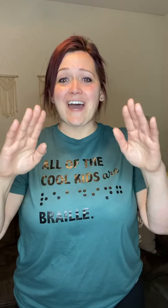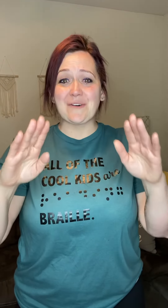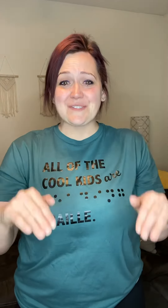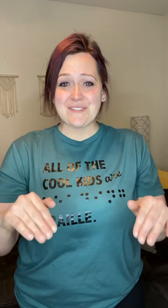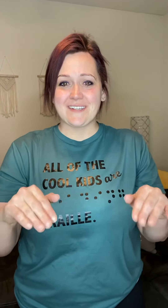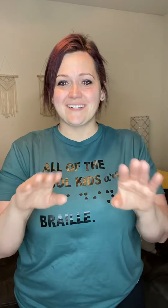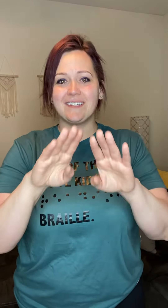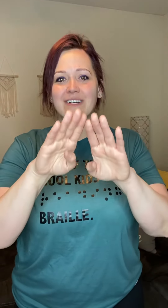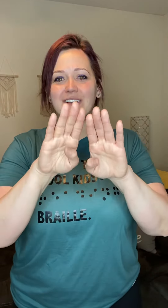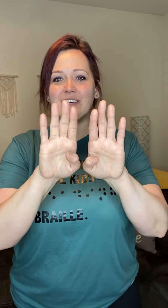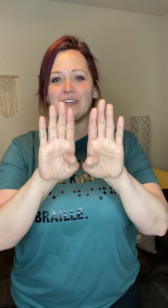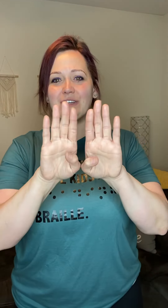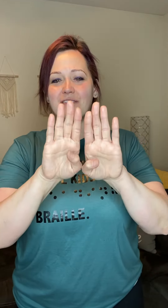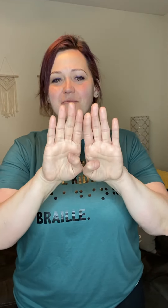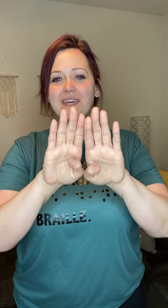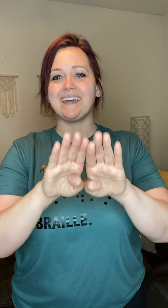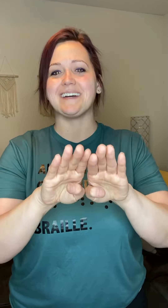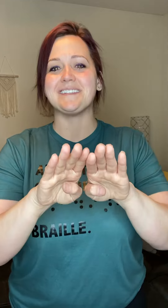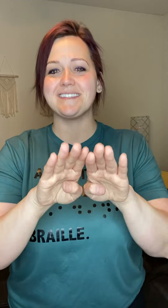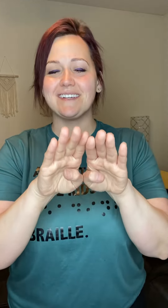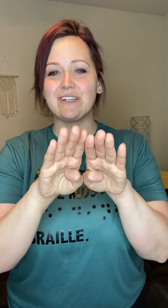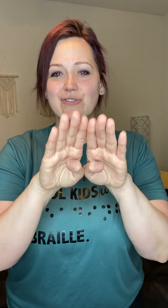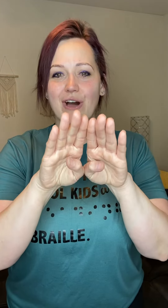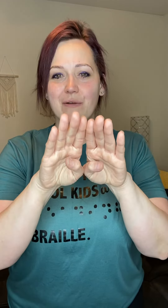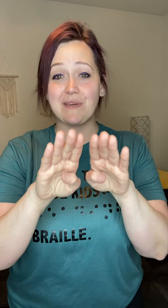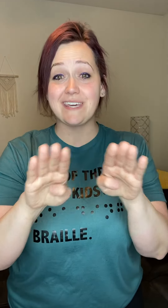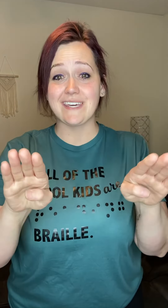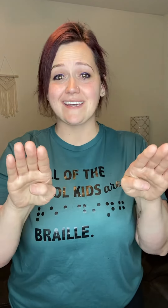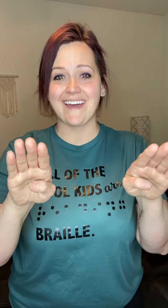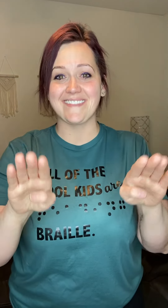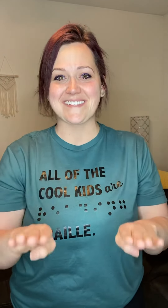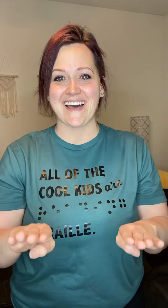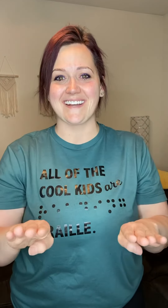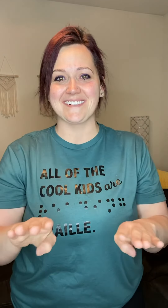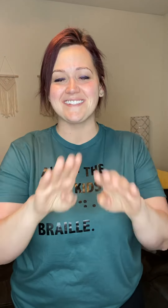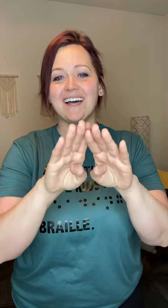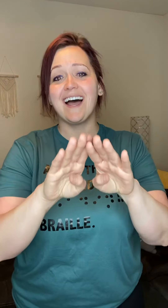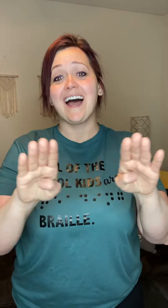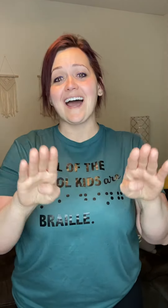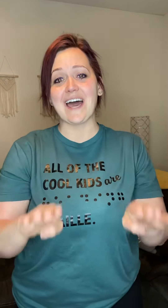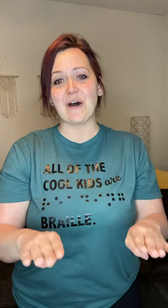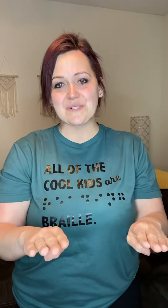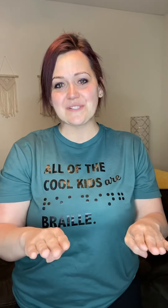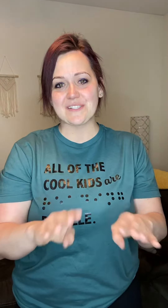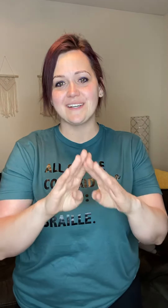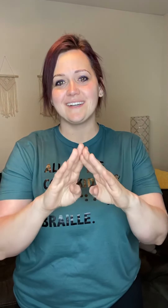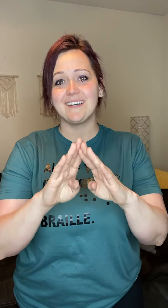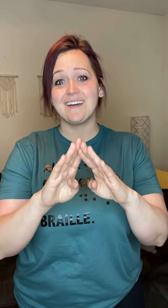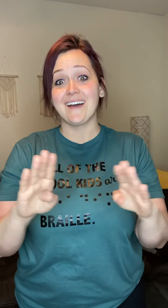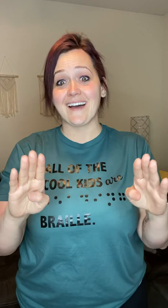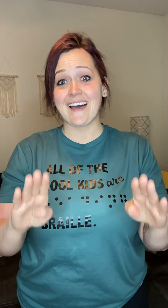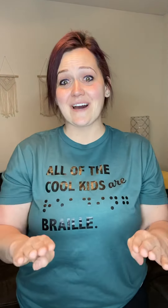House. You have B hands. Draw the peak and the sides. House.